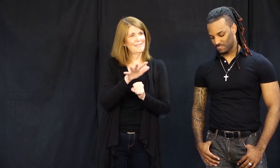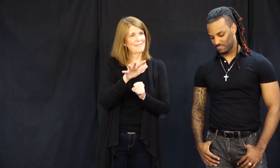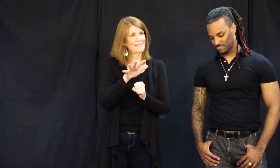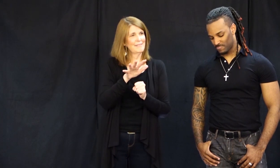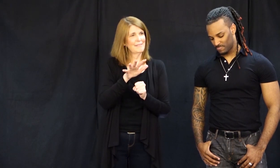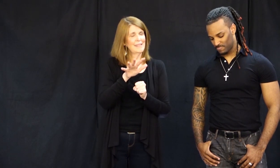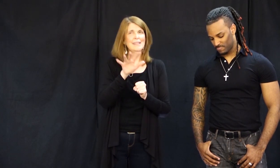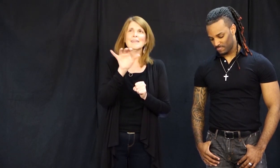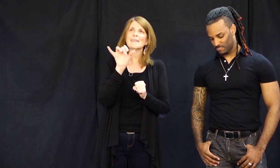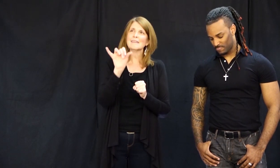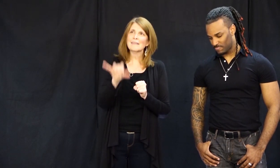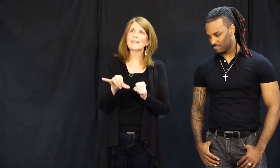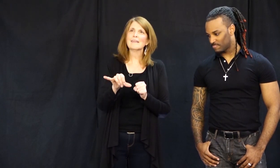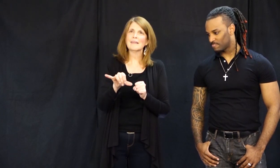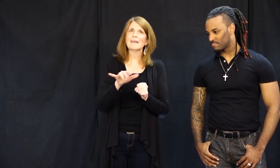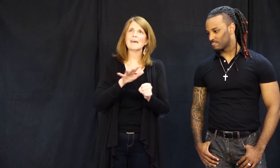That would be enough.